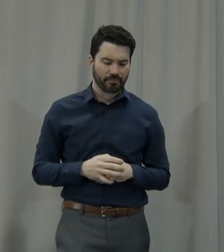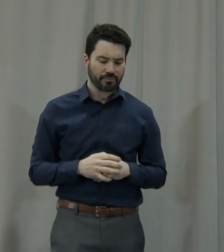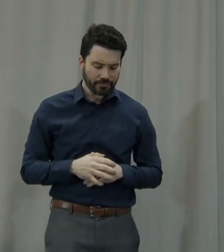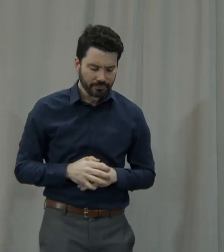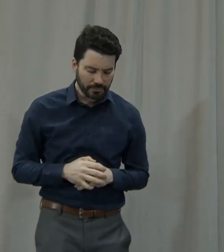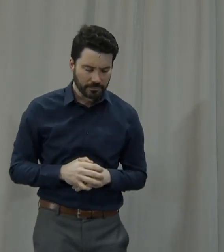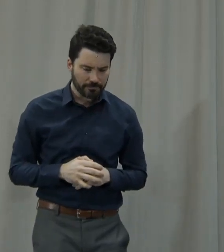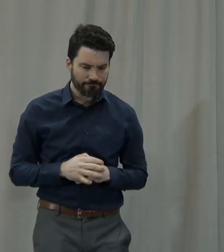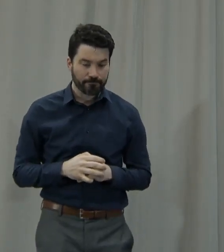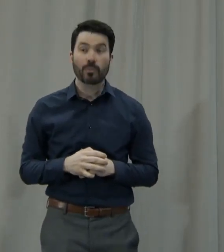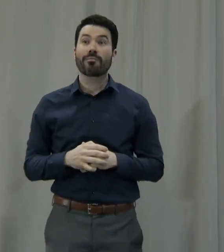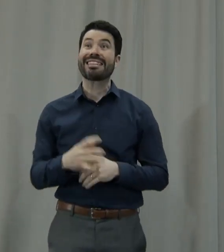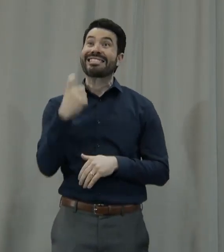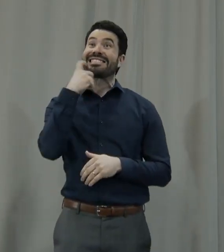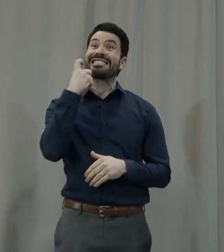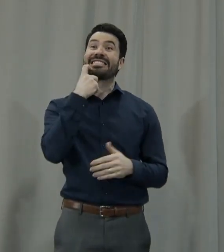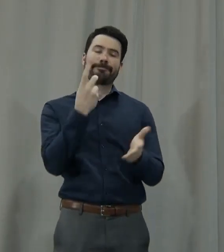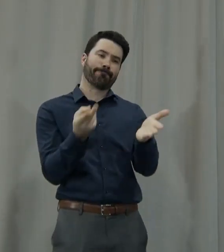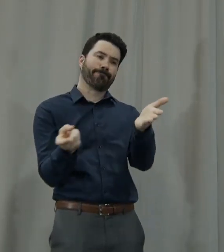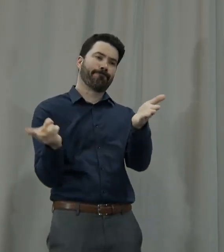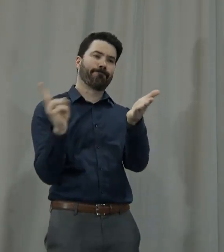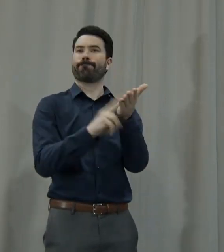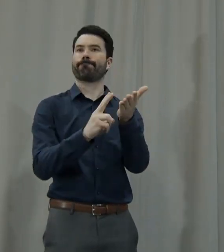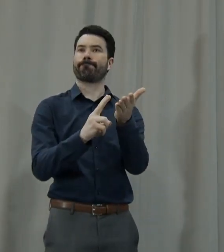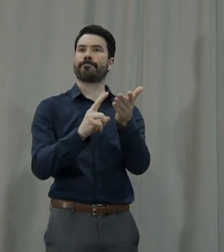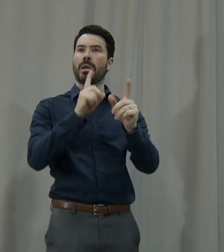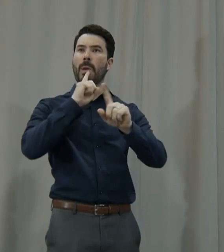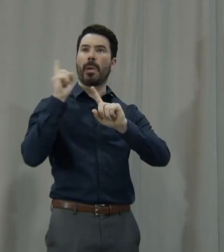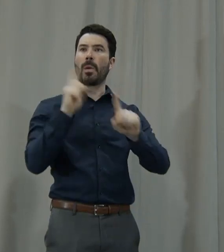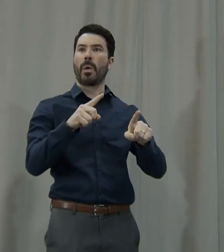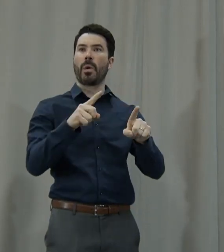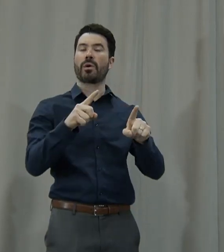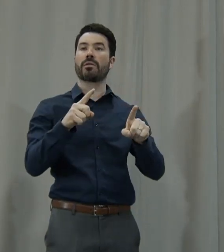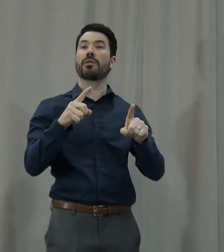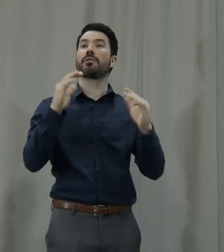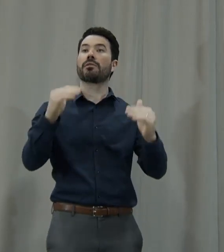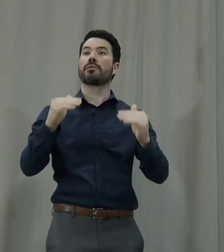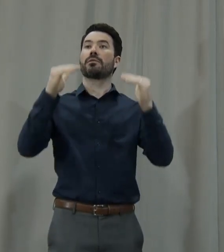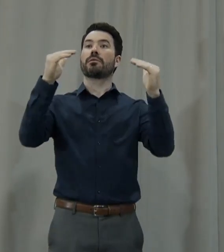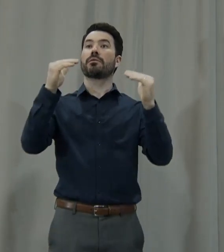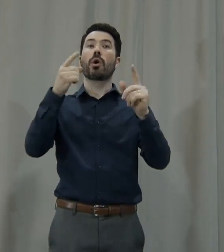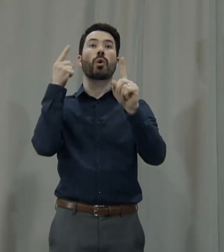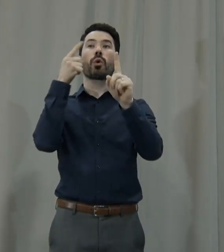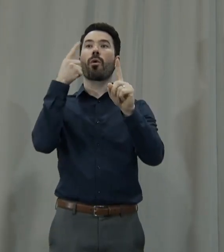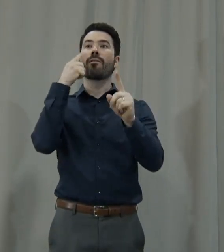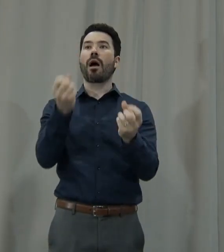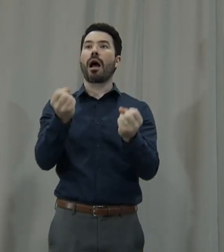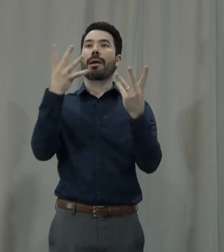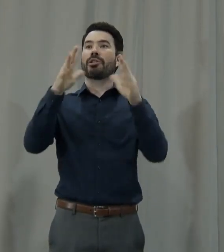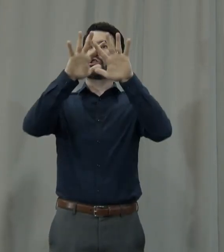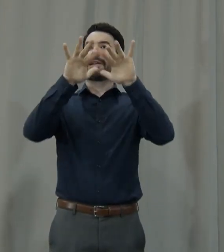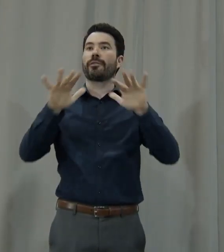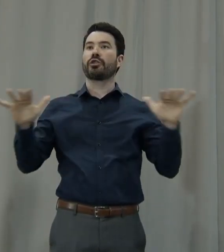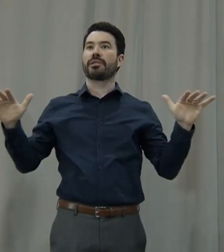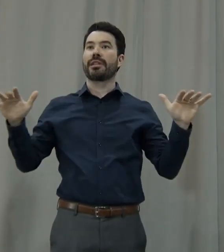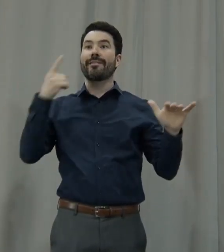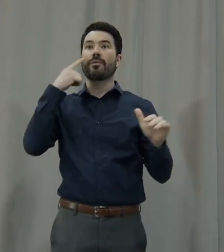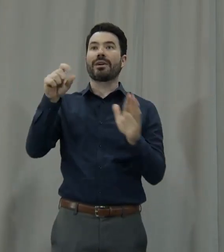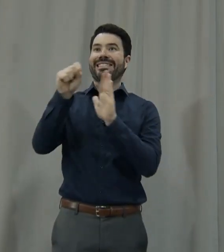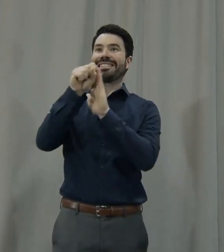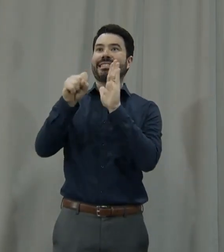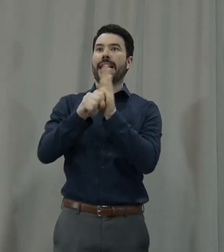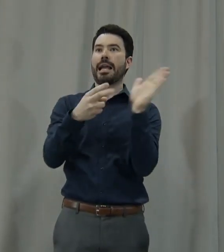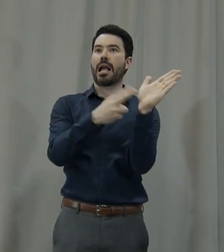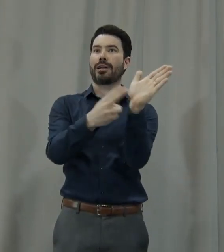Most recently, we signed an executive directive raising the diversity goal for state contracting dollars. You may or may not be